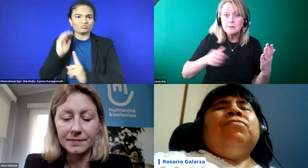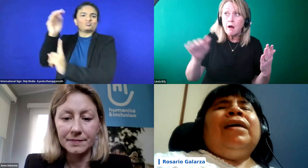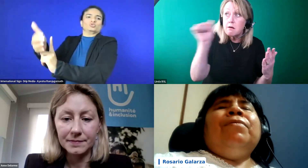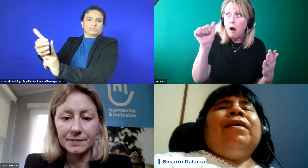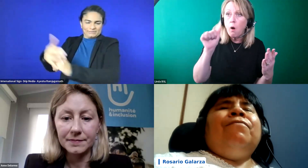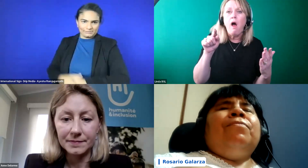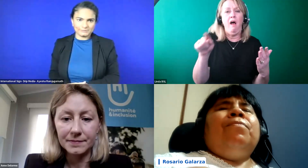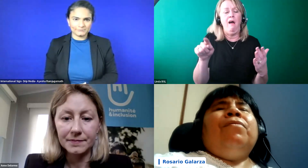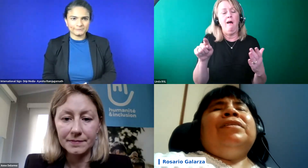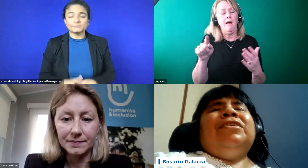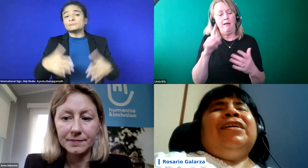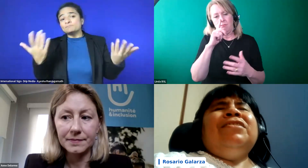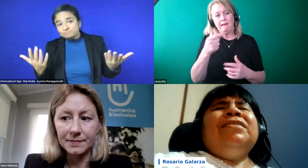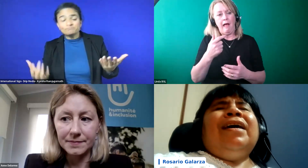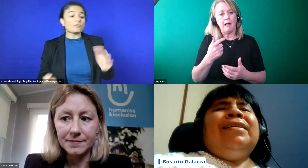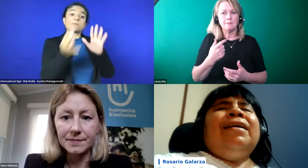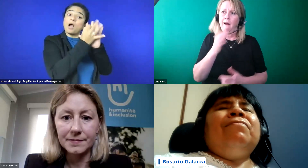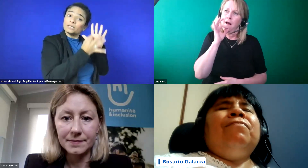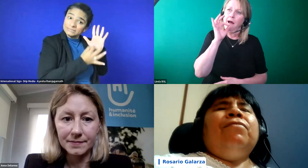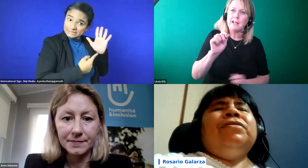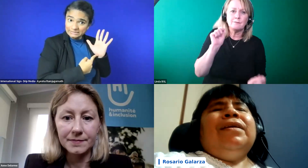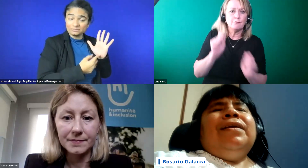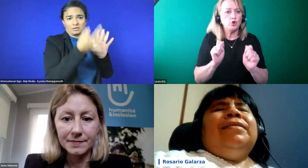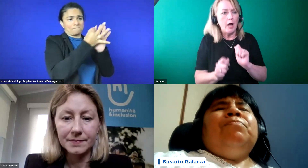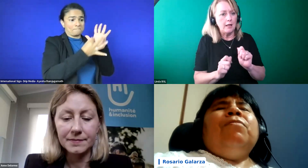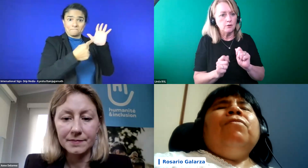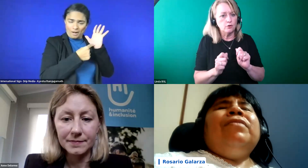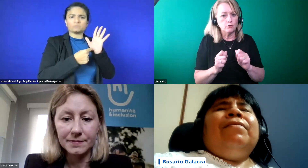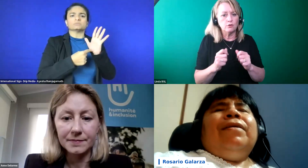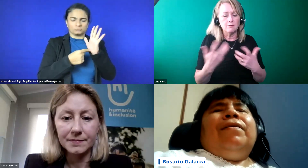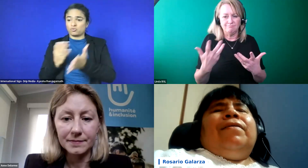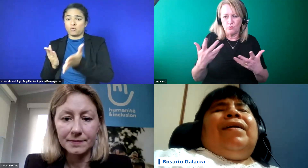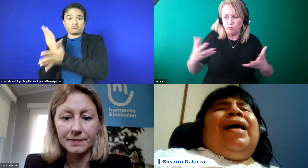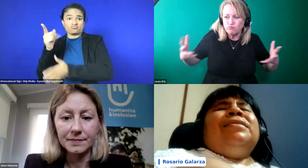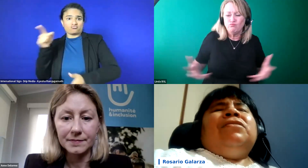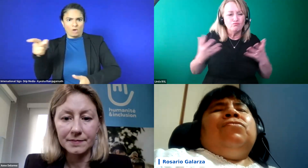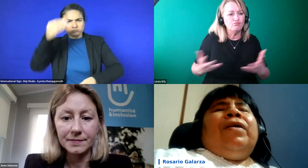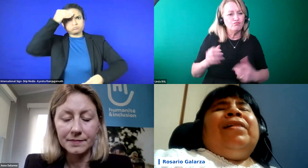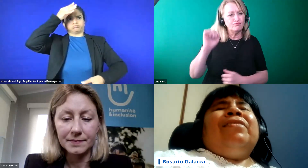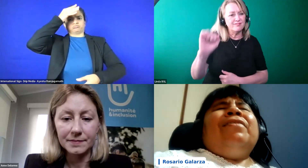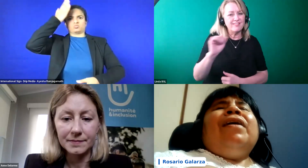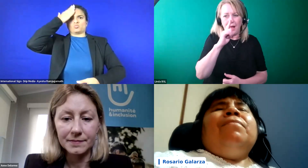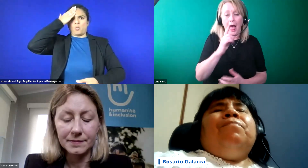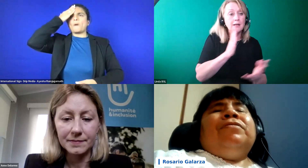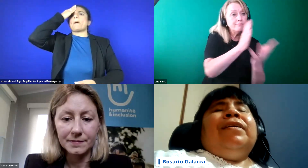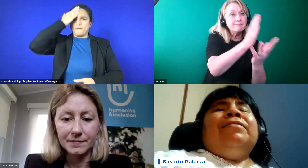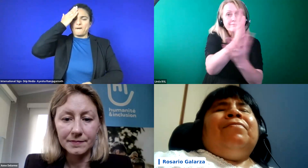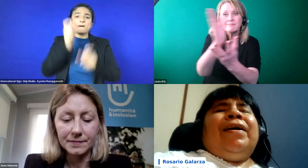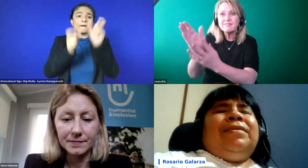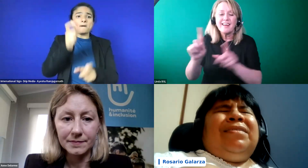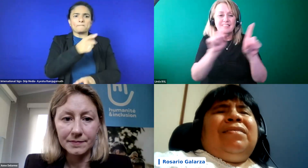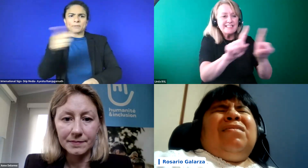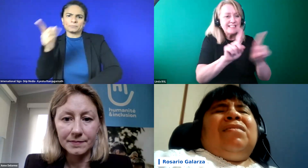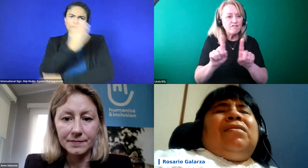disability to advocate for policy changes and legal reforms that promote their access to healthcare and protect